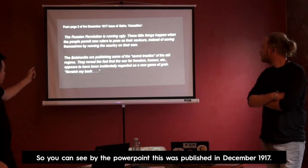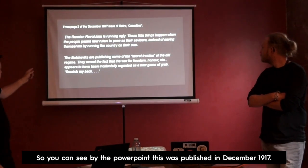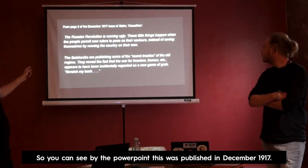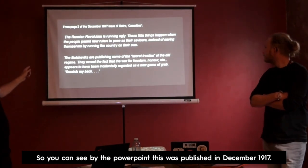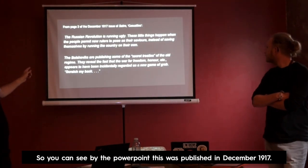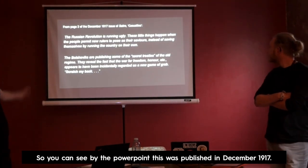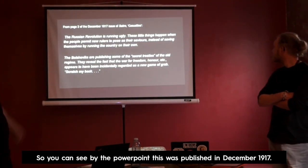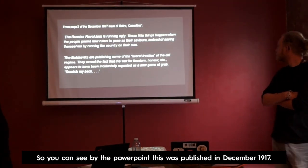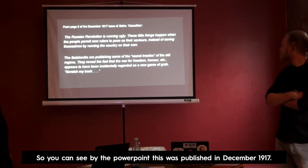see here.